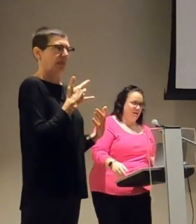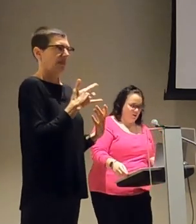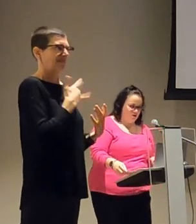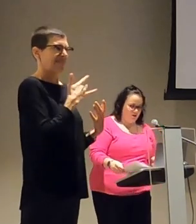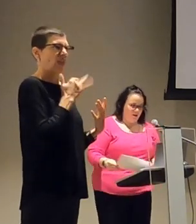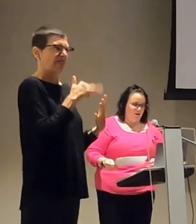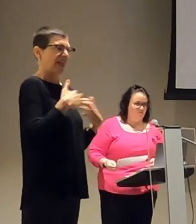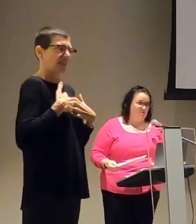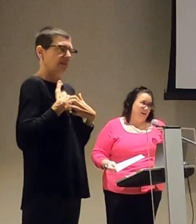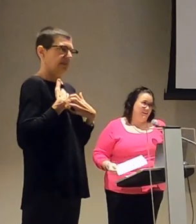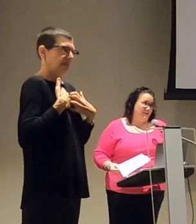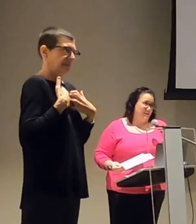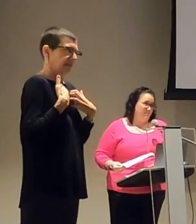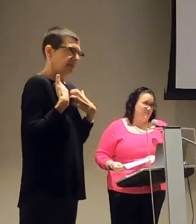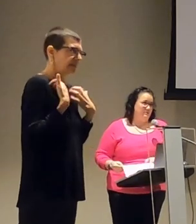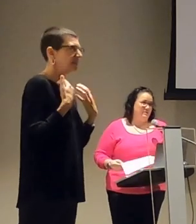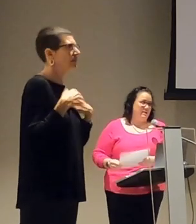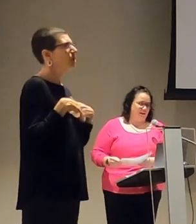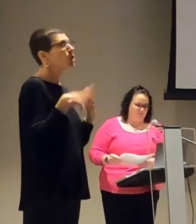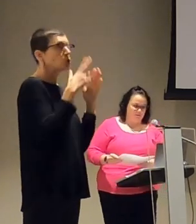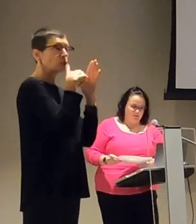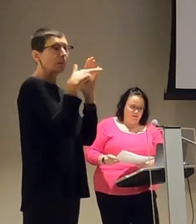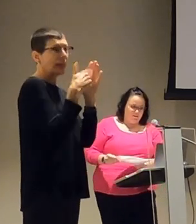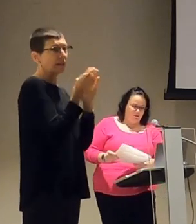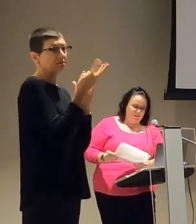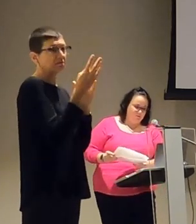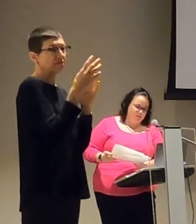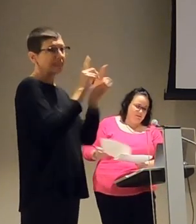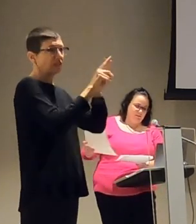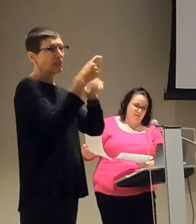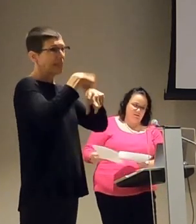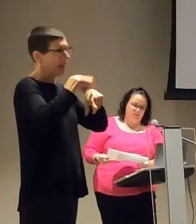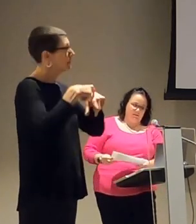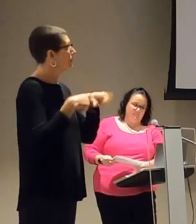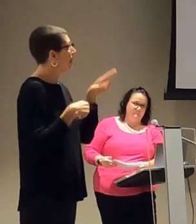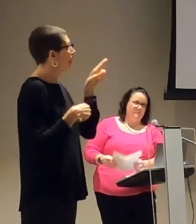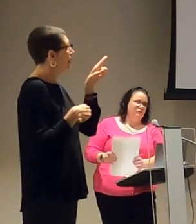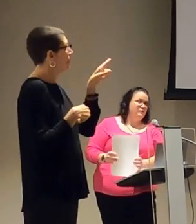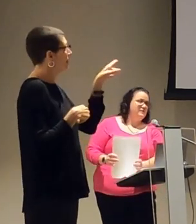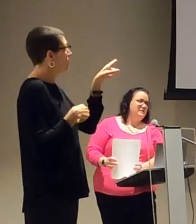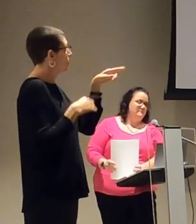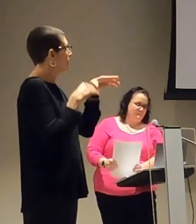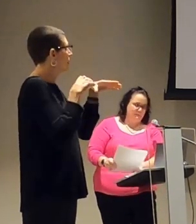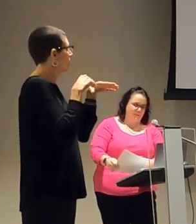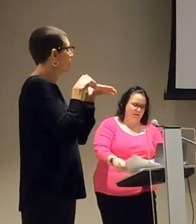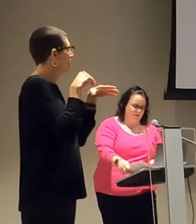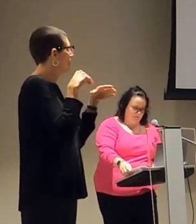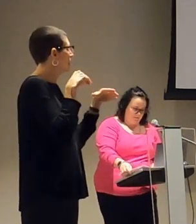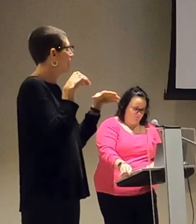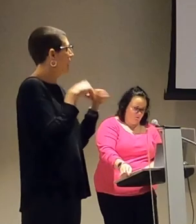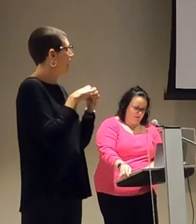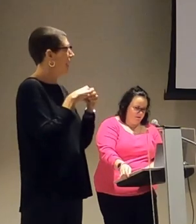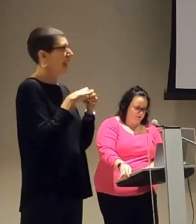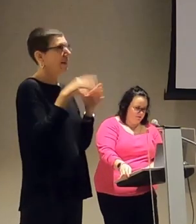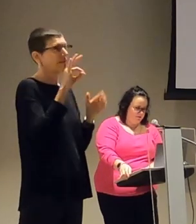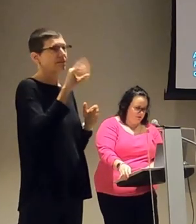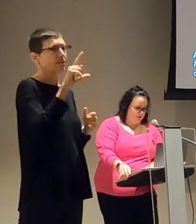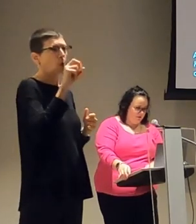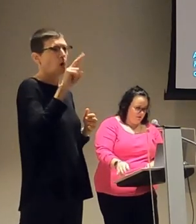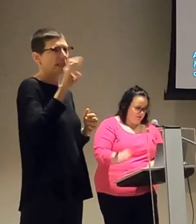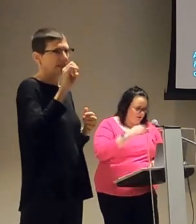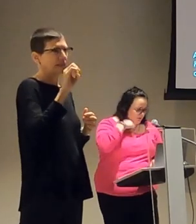felt the rage. She painted it a couple different times. So this one is in the Uffizi in